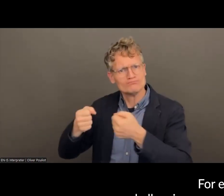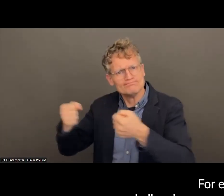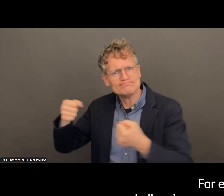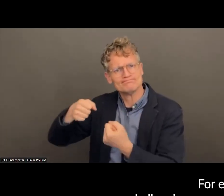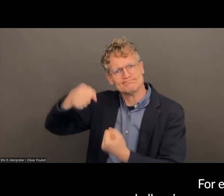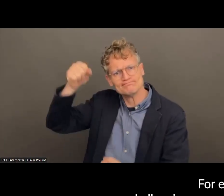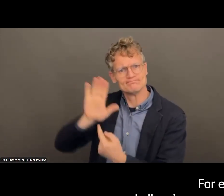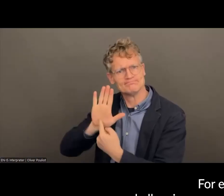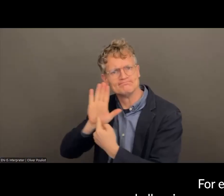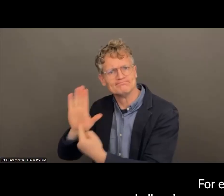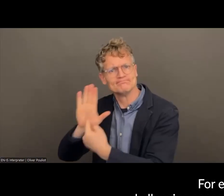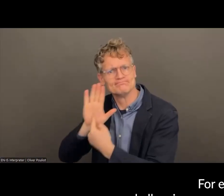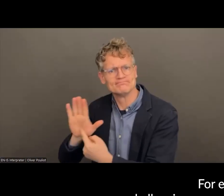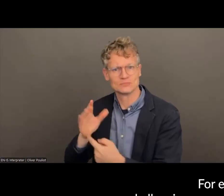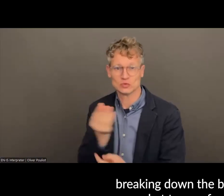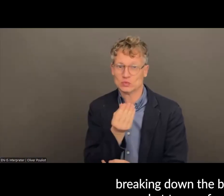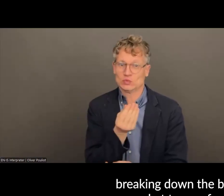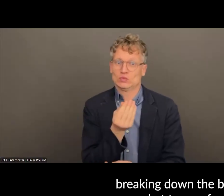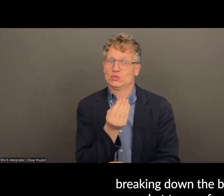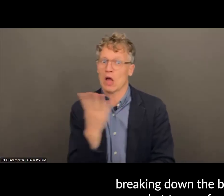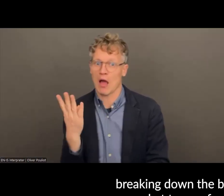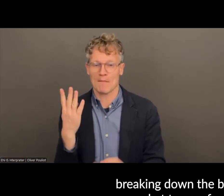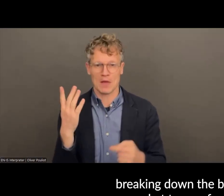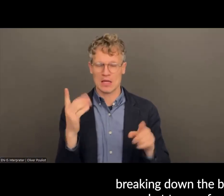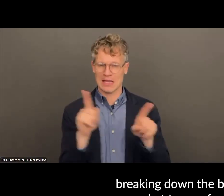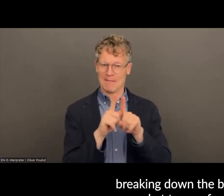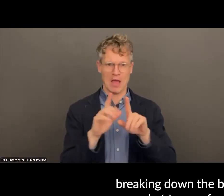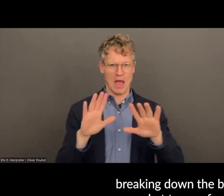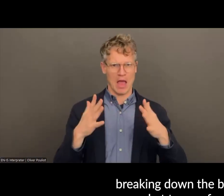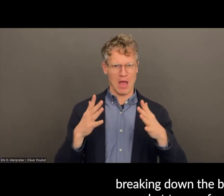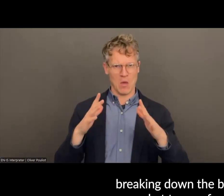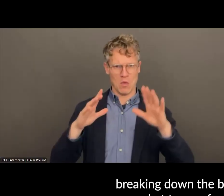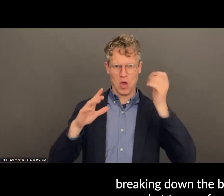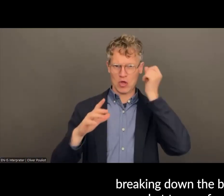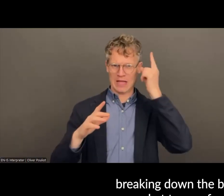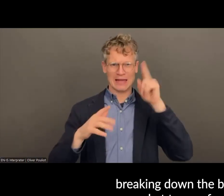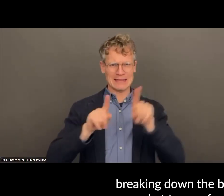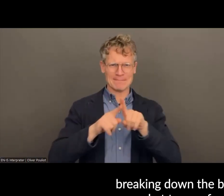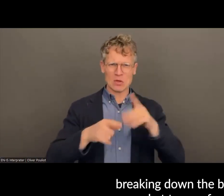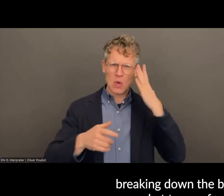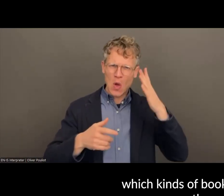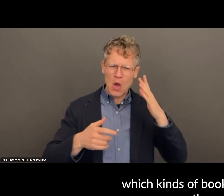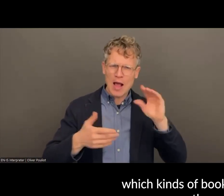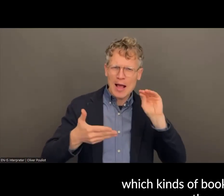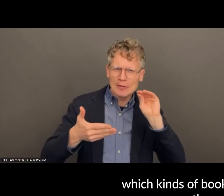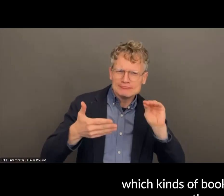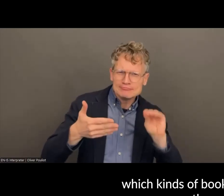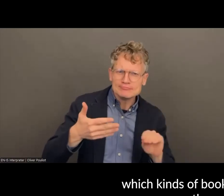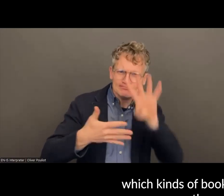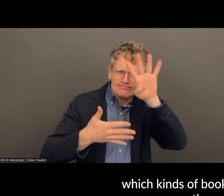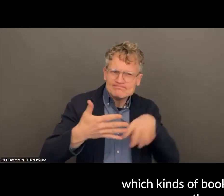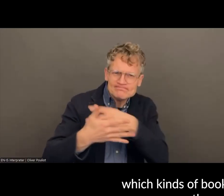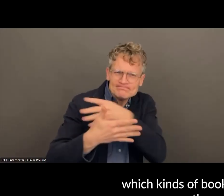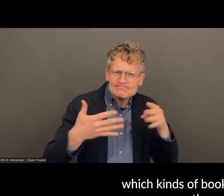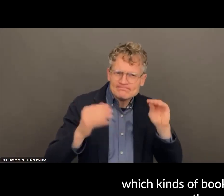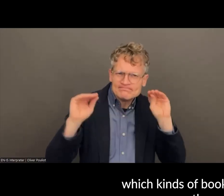example, challenging concepts like bookkeeping. Breaking down the bookkeeping into maybe what types of records do you need, which